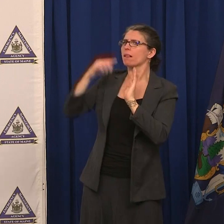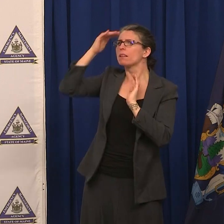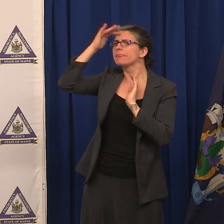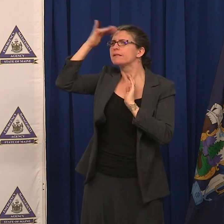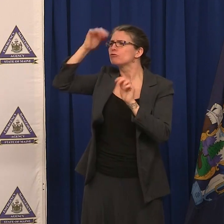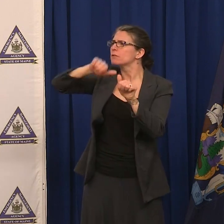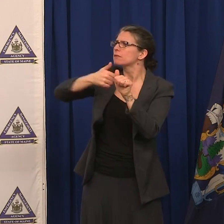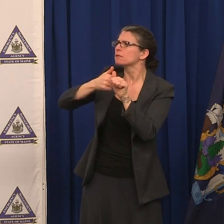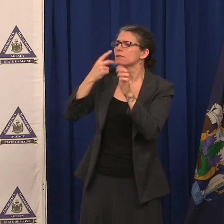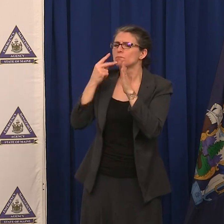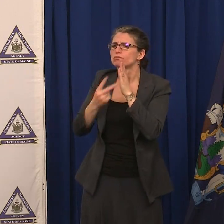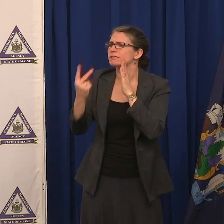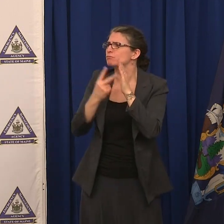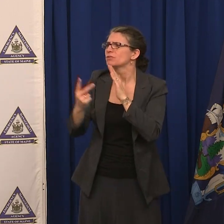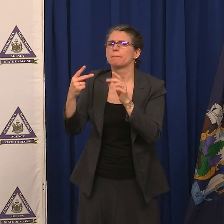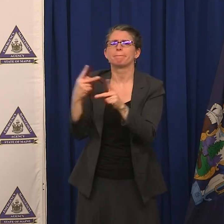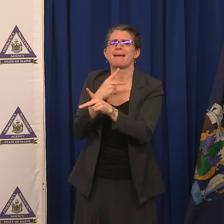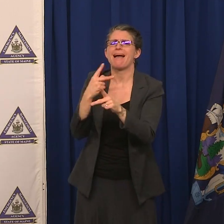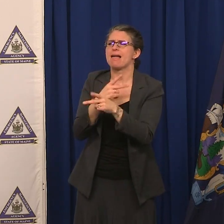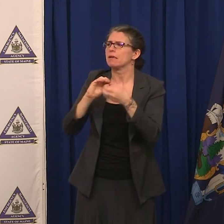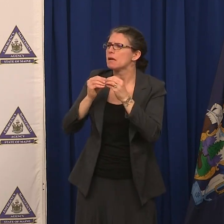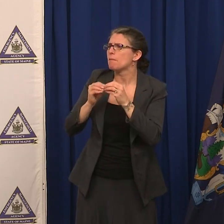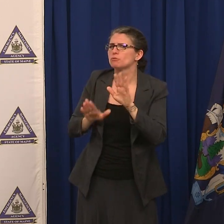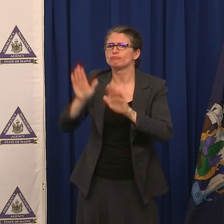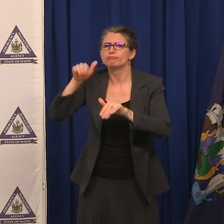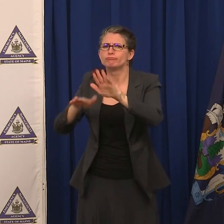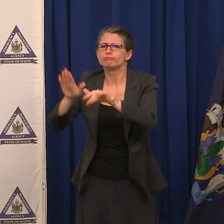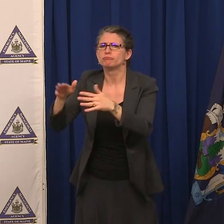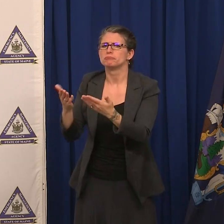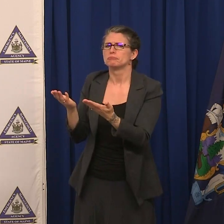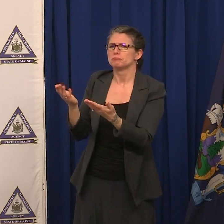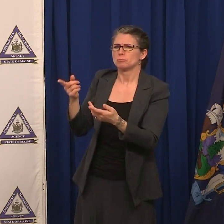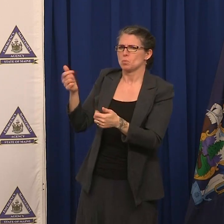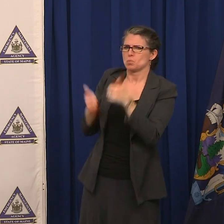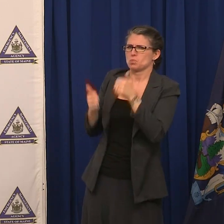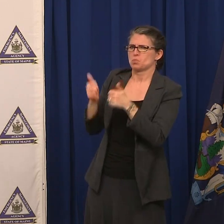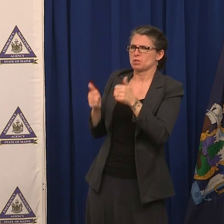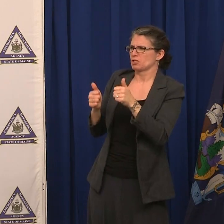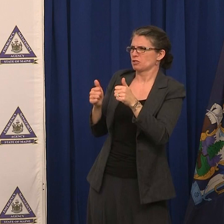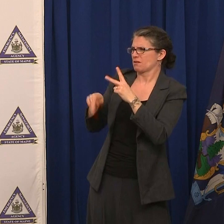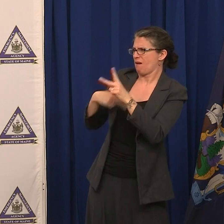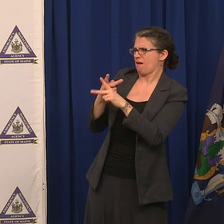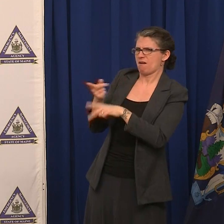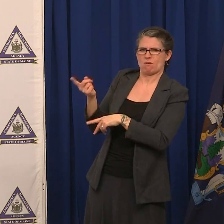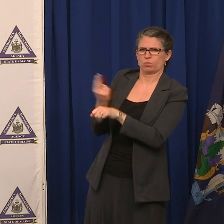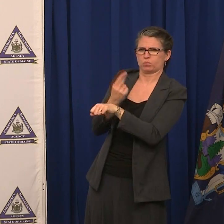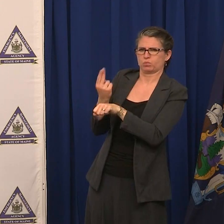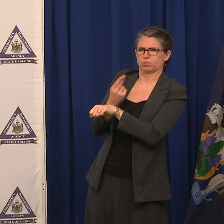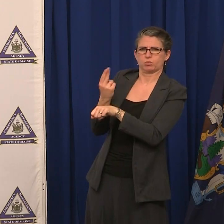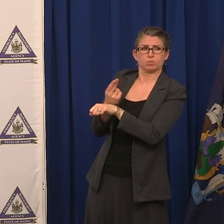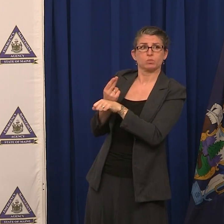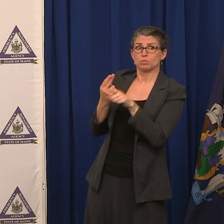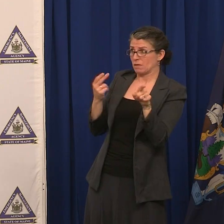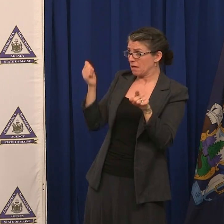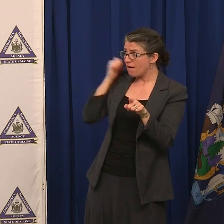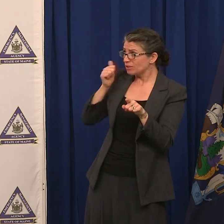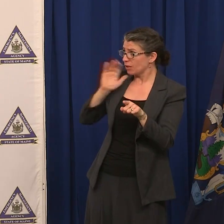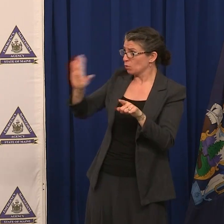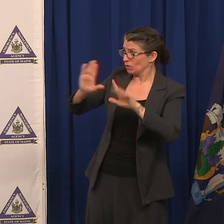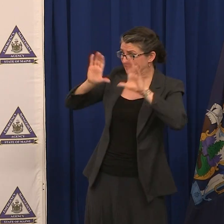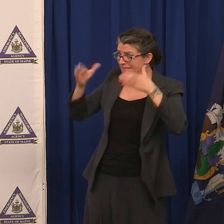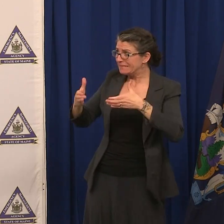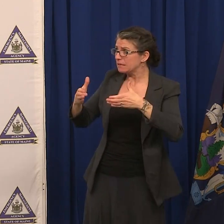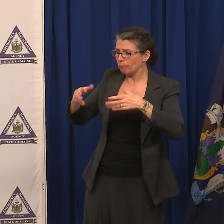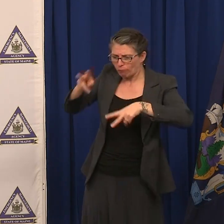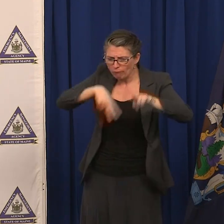the most accurate? Good. And how do you guys go about doing this? Do you have a team that sits down and looks at all the models every day and then decide this is where we need to go?